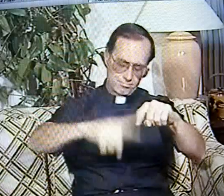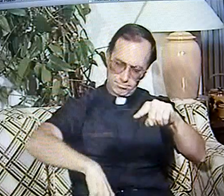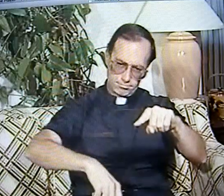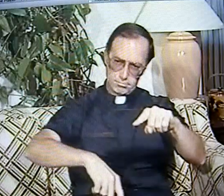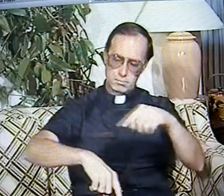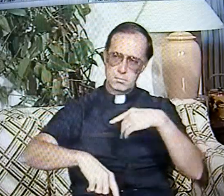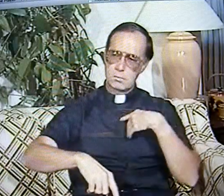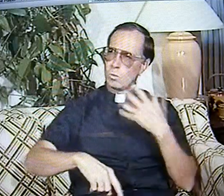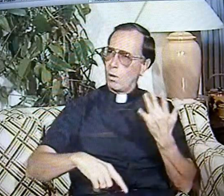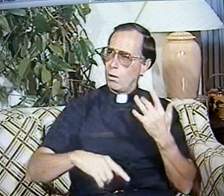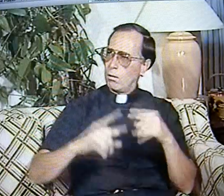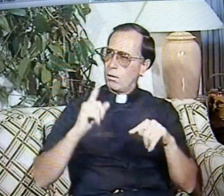them were saying no,